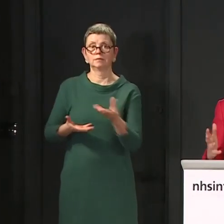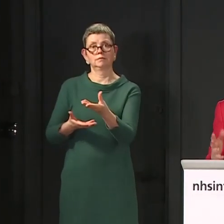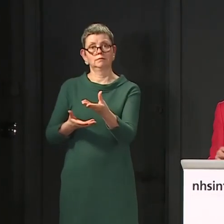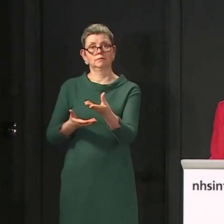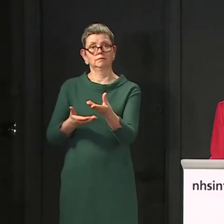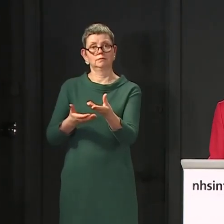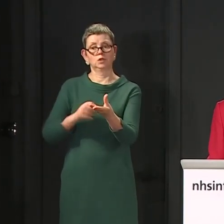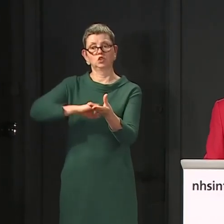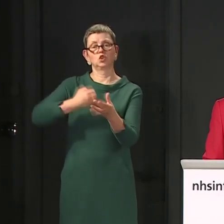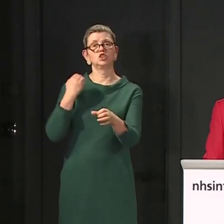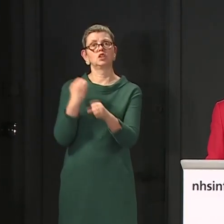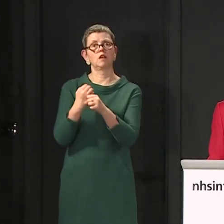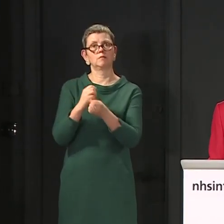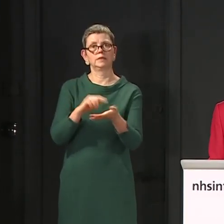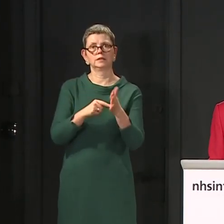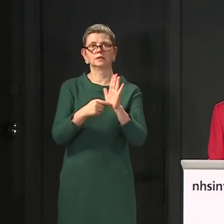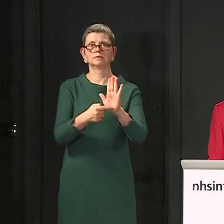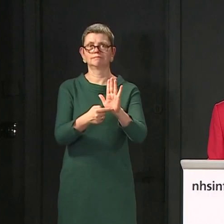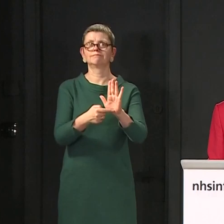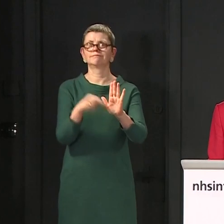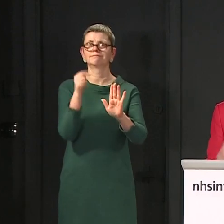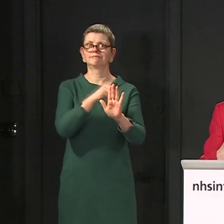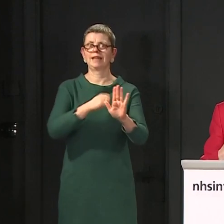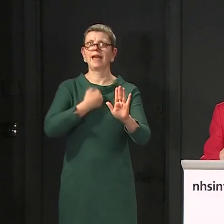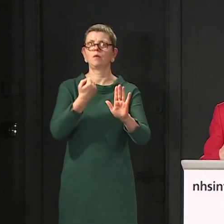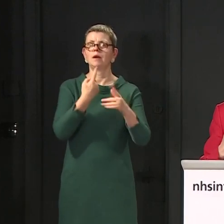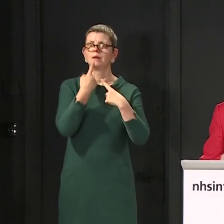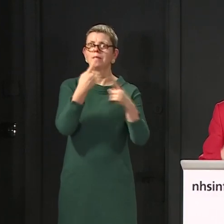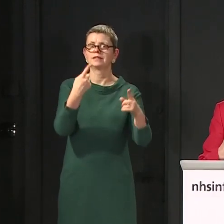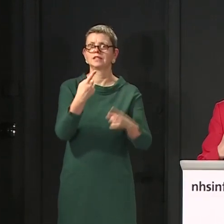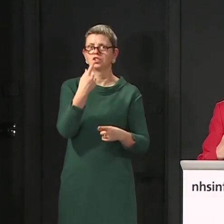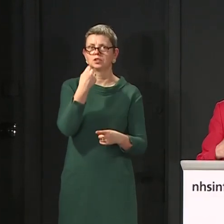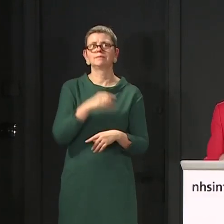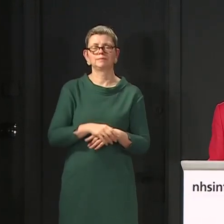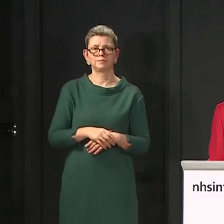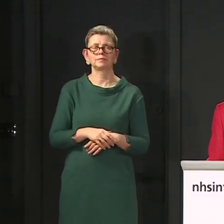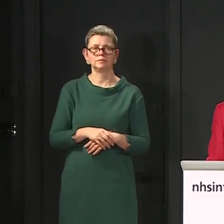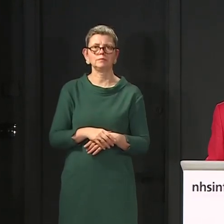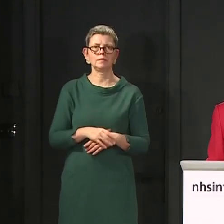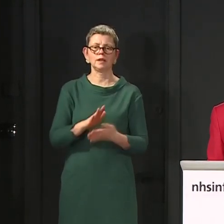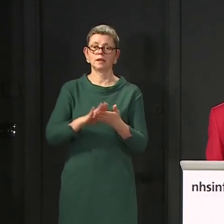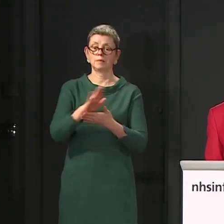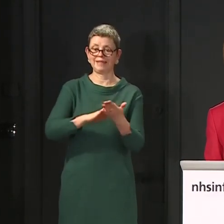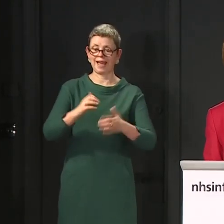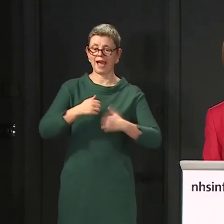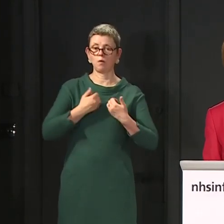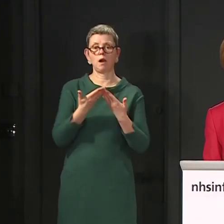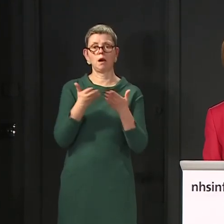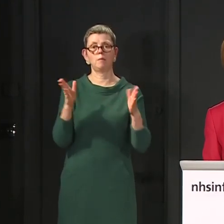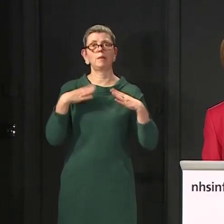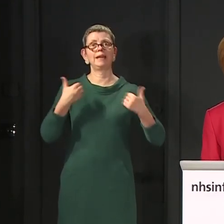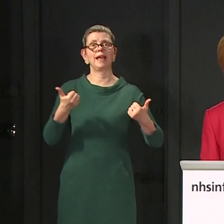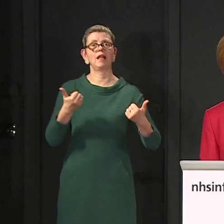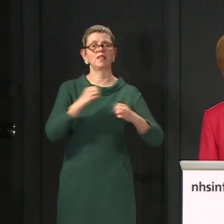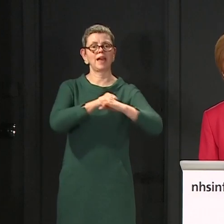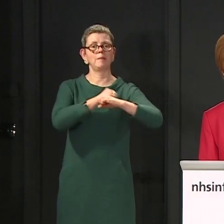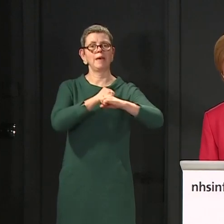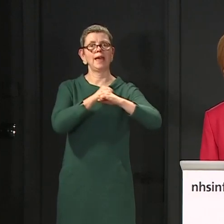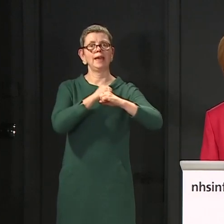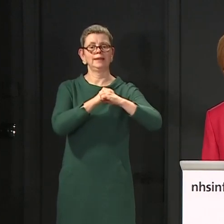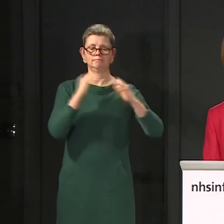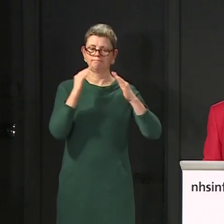for that, as we have been doing at points previously. And so the Scottish Government's public health campaign, which is very clearly still stay at